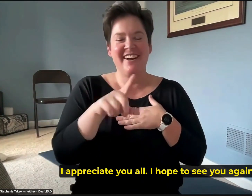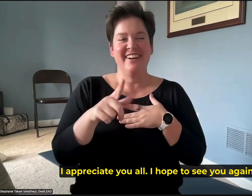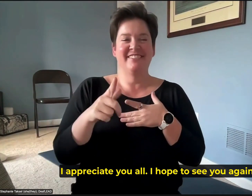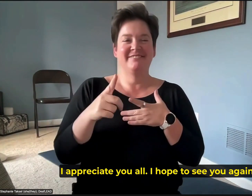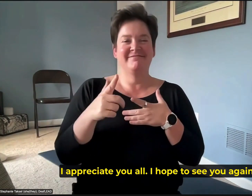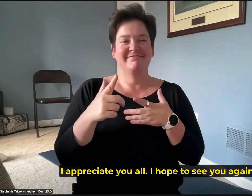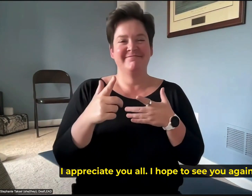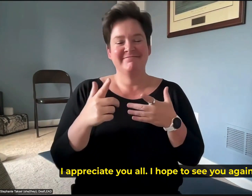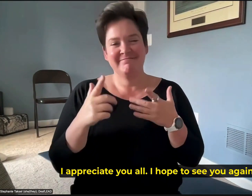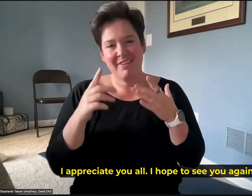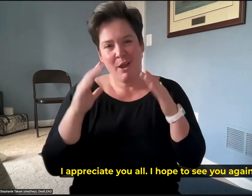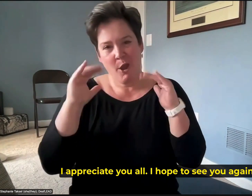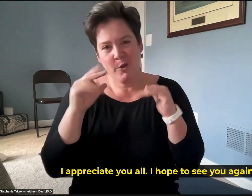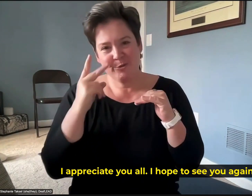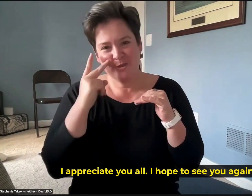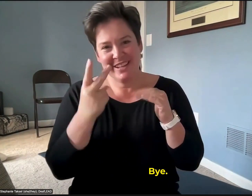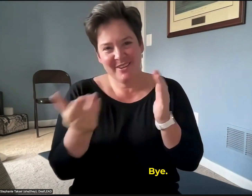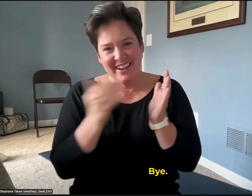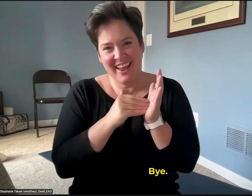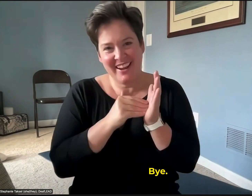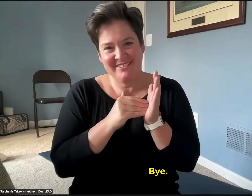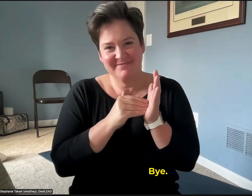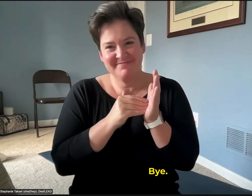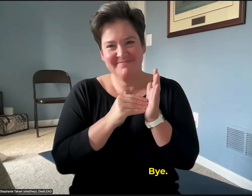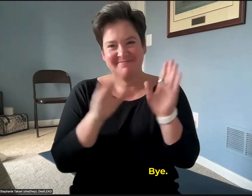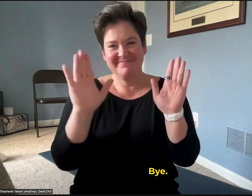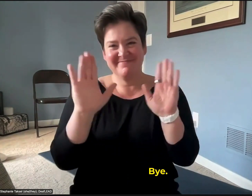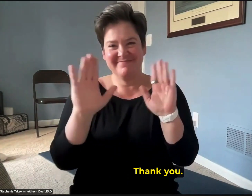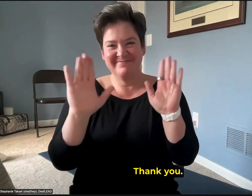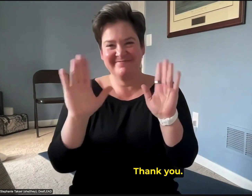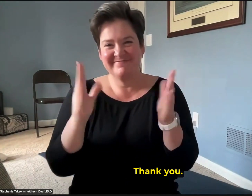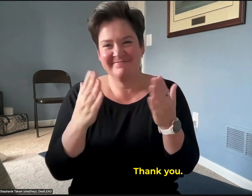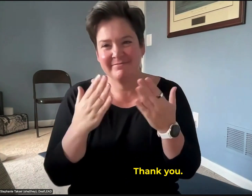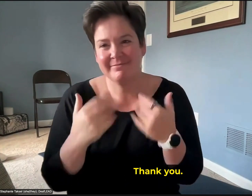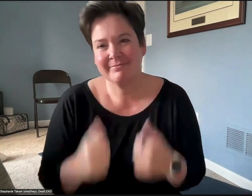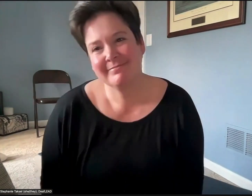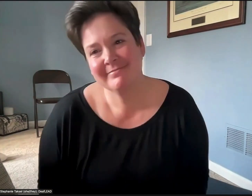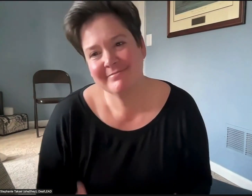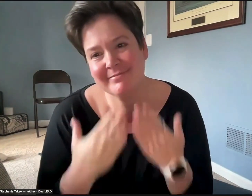I hope to see you again. Bye. Thank you.